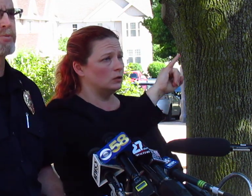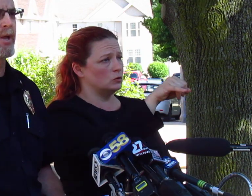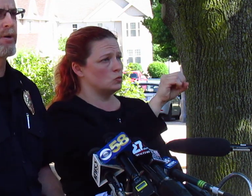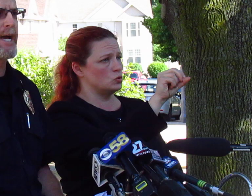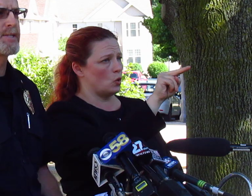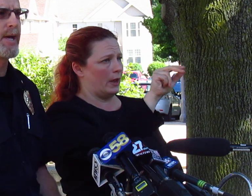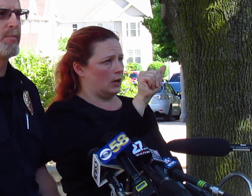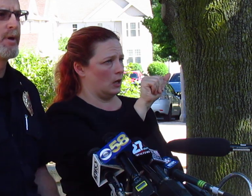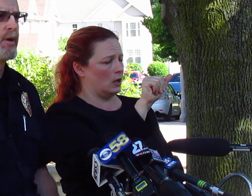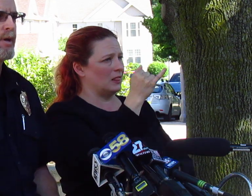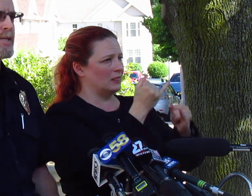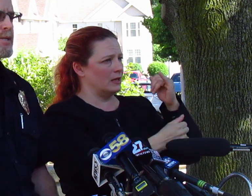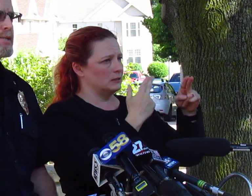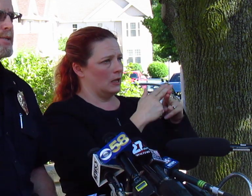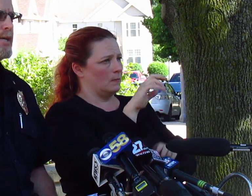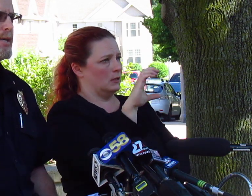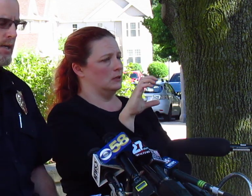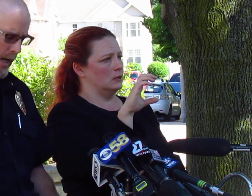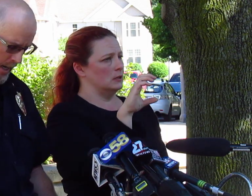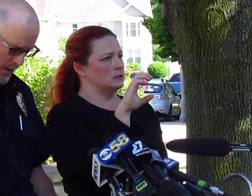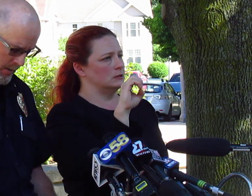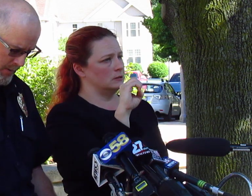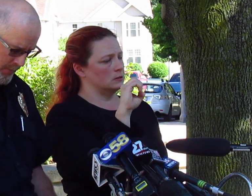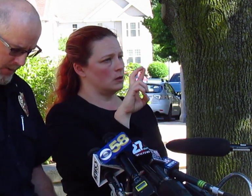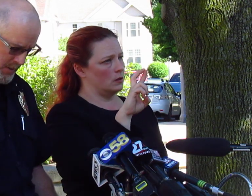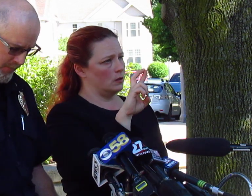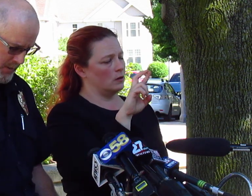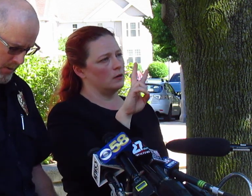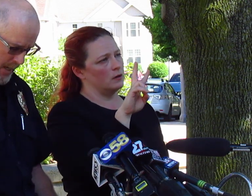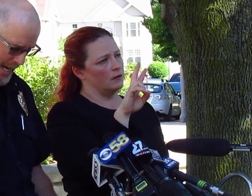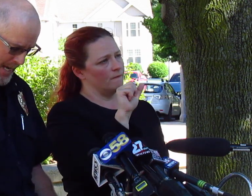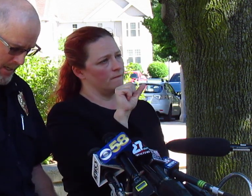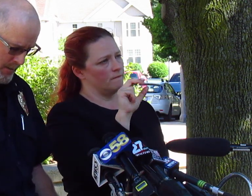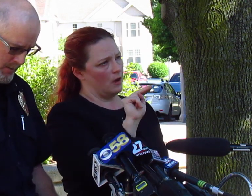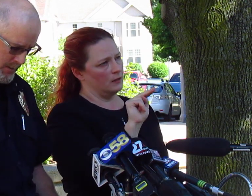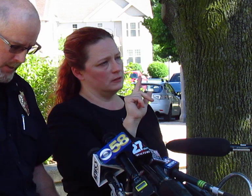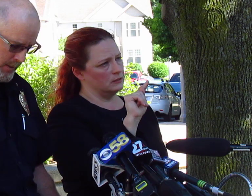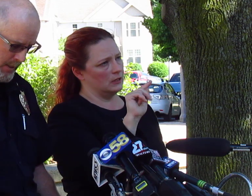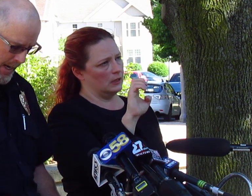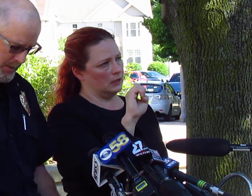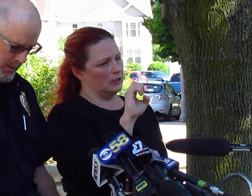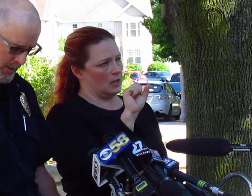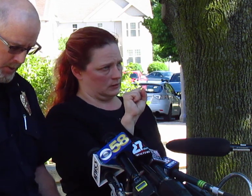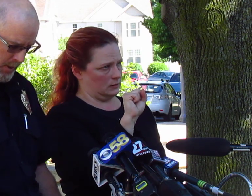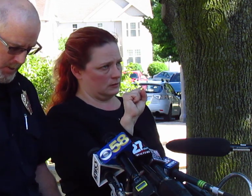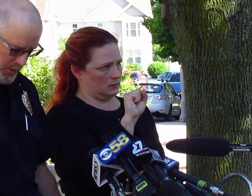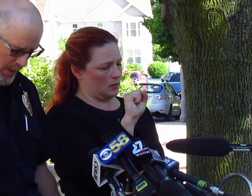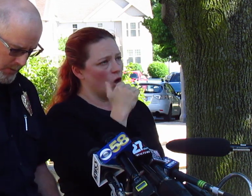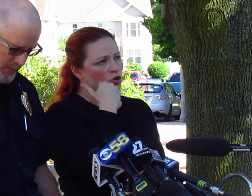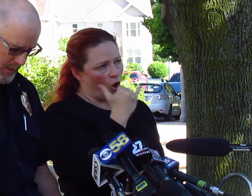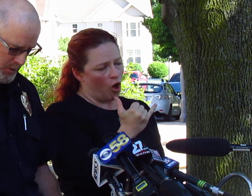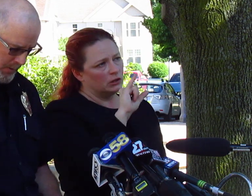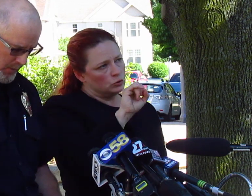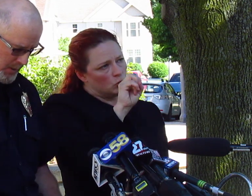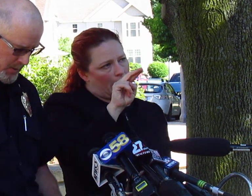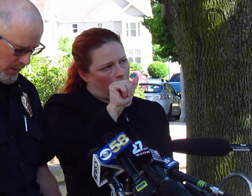and I will spell her last name. It's C-E-R, V as in Victor, A-N-T-E-S. She is the director